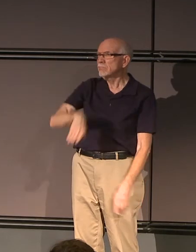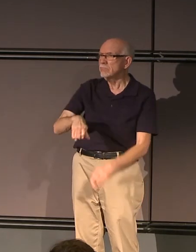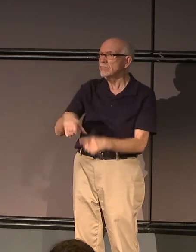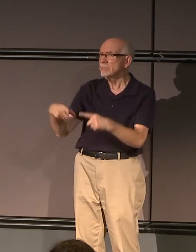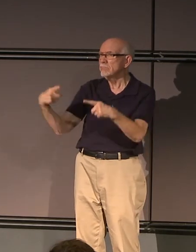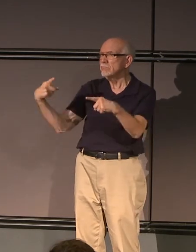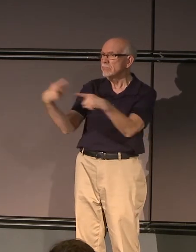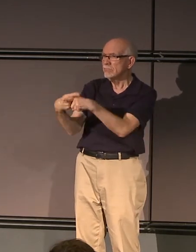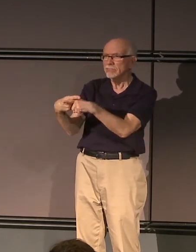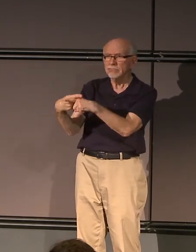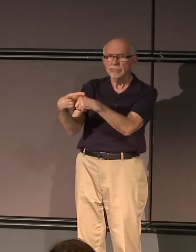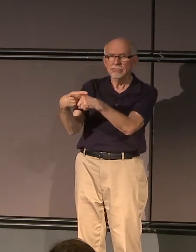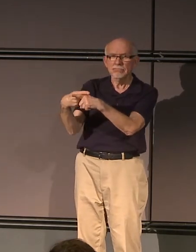Paradox.